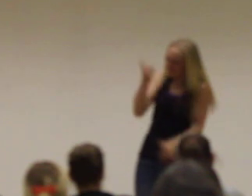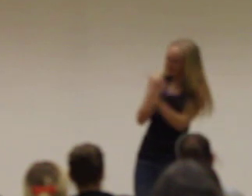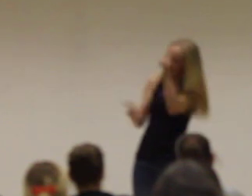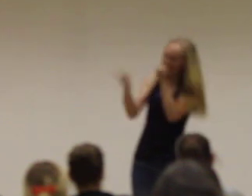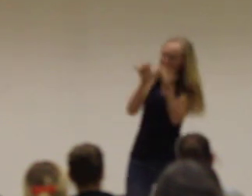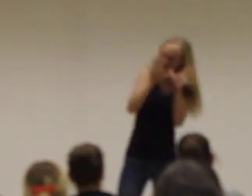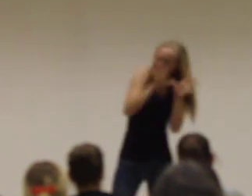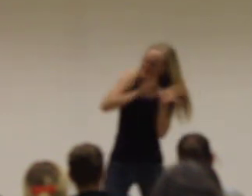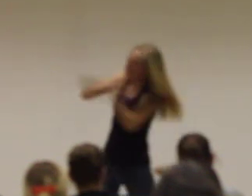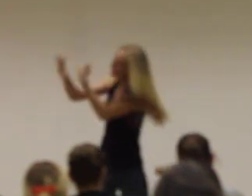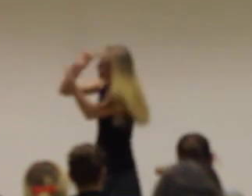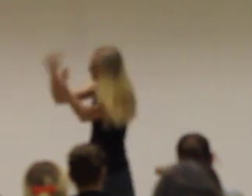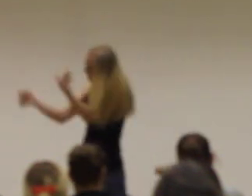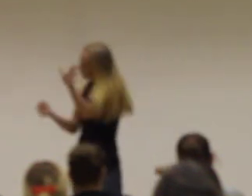the love of the daughter